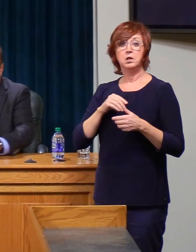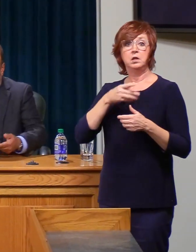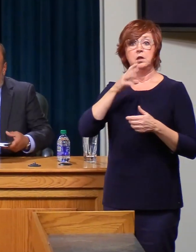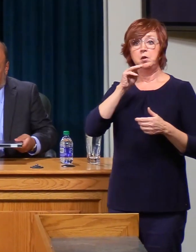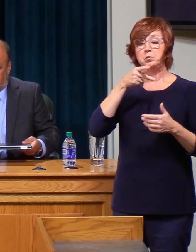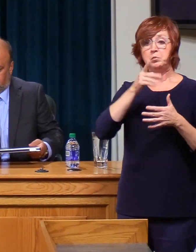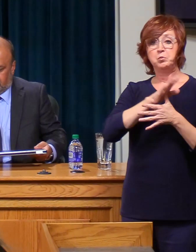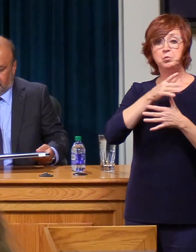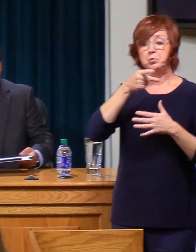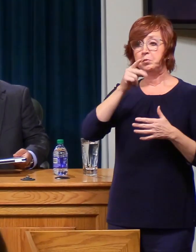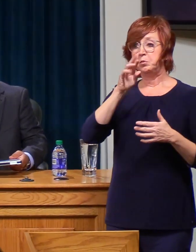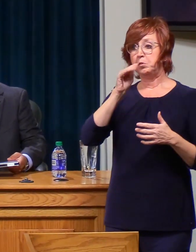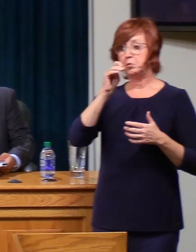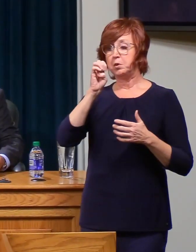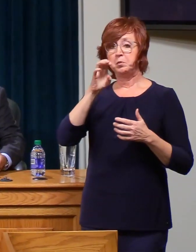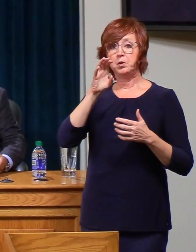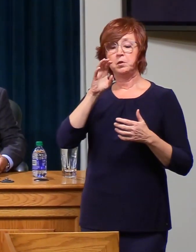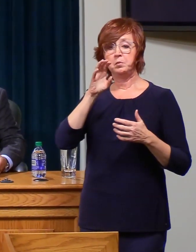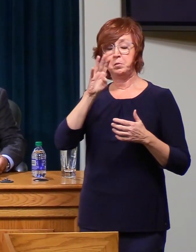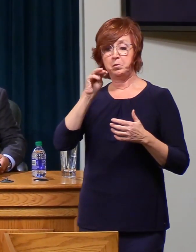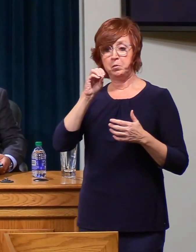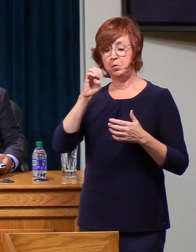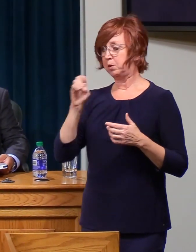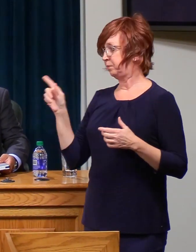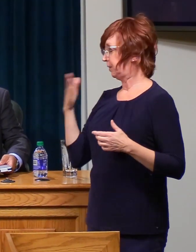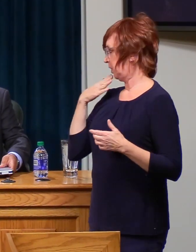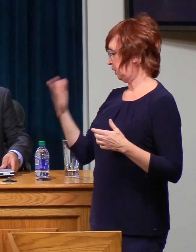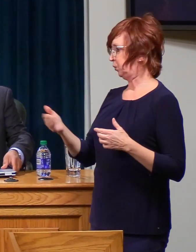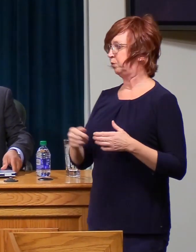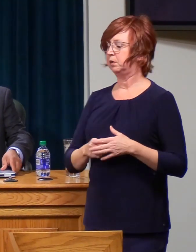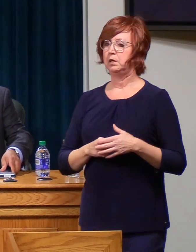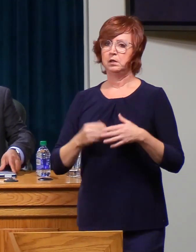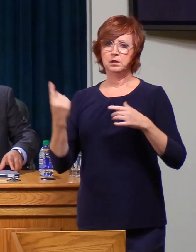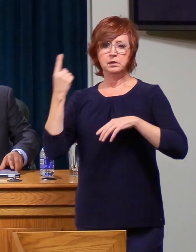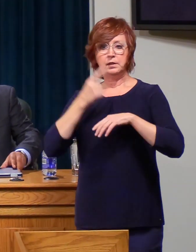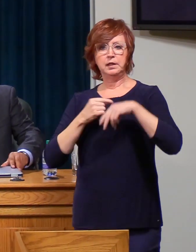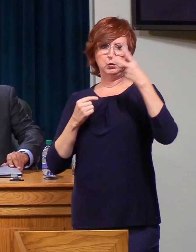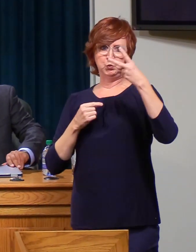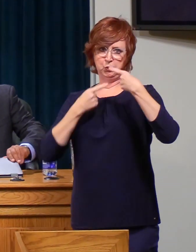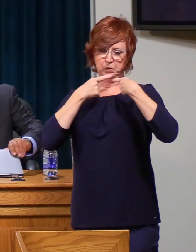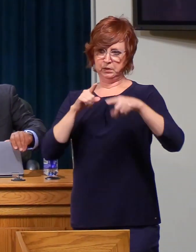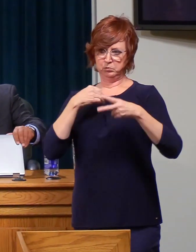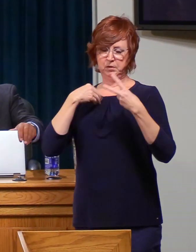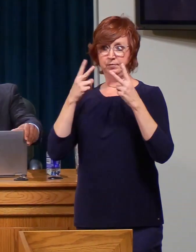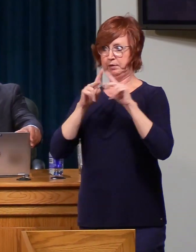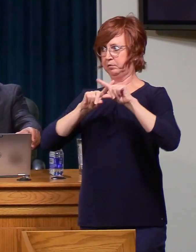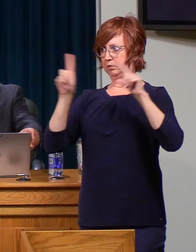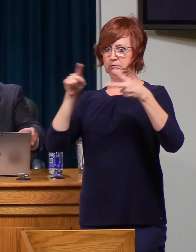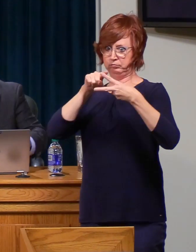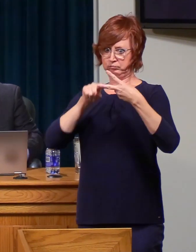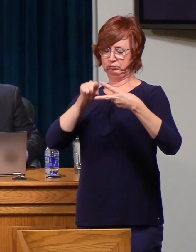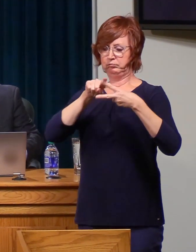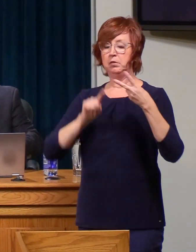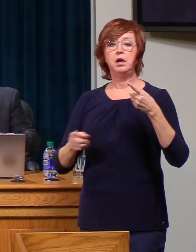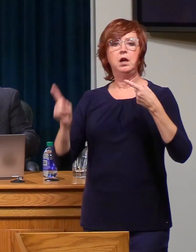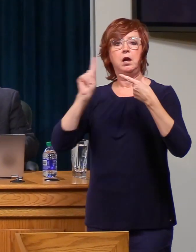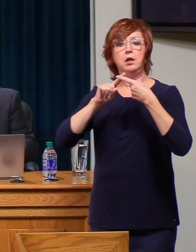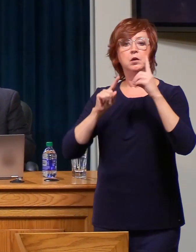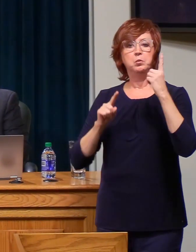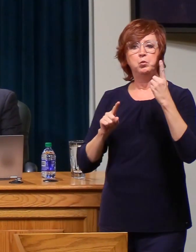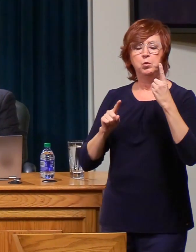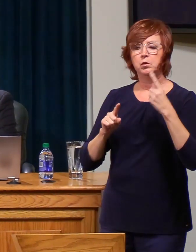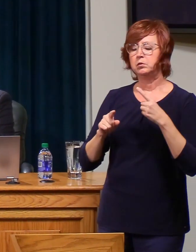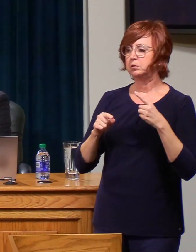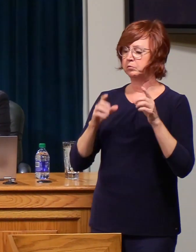thank you, everyone, for being here today. Today I have two very different announcements to make. One is ensuring that Saskatchewan people have